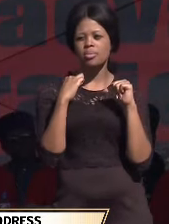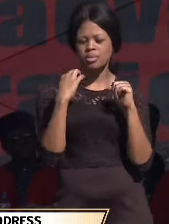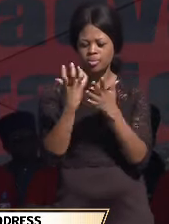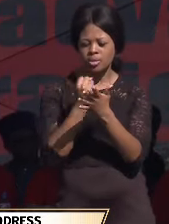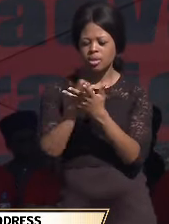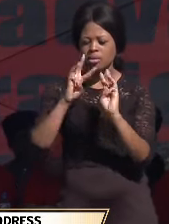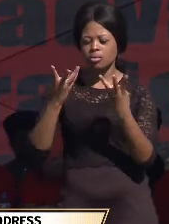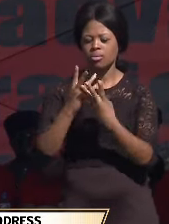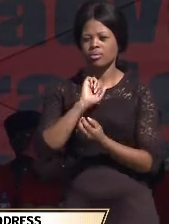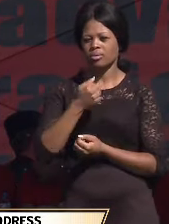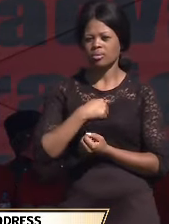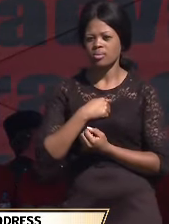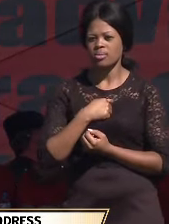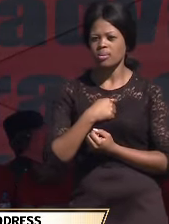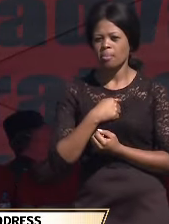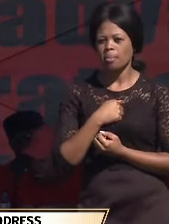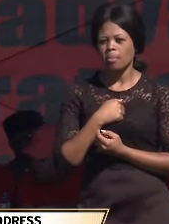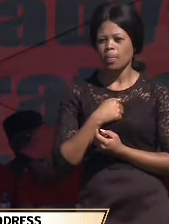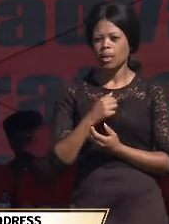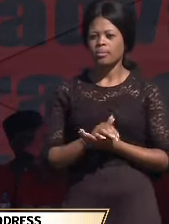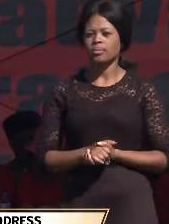ethathiwe ezweni lakethu.